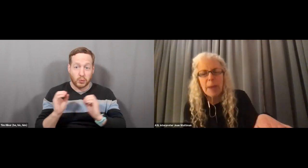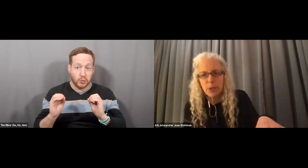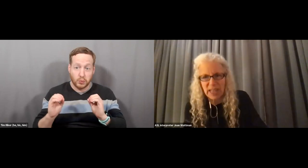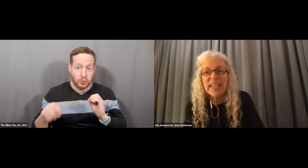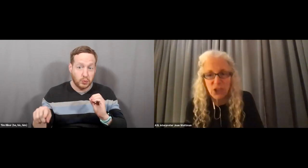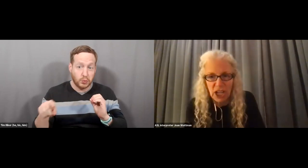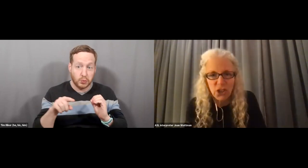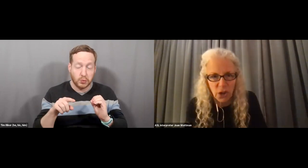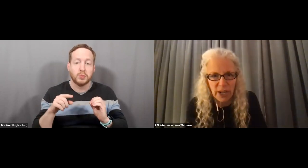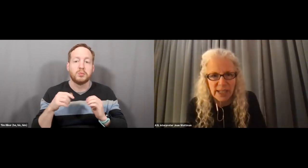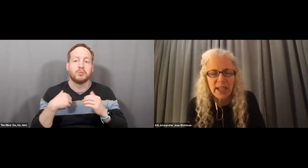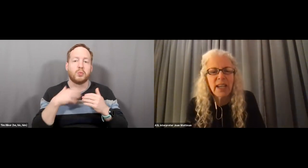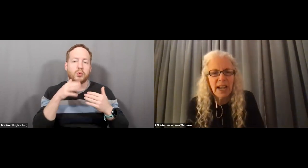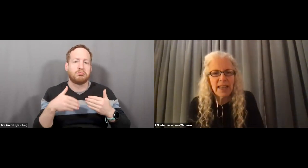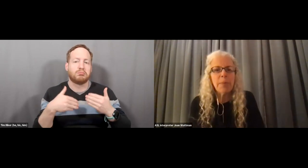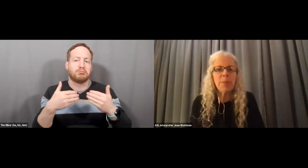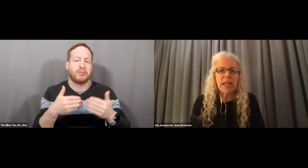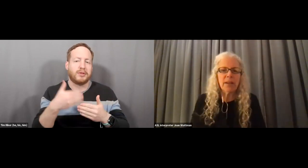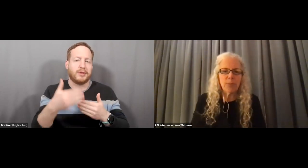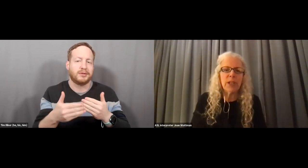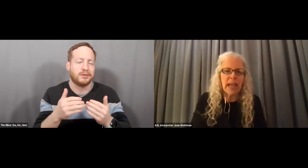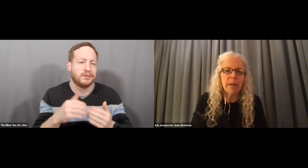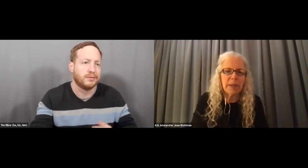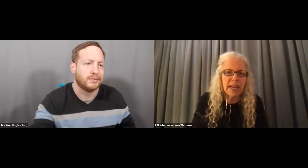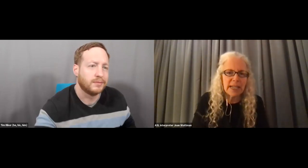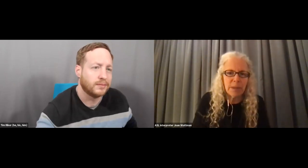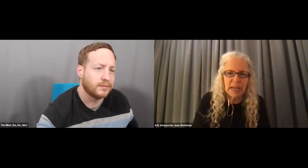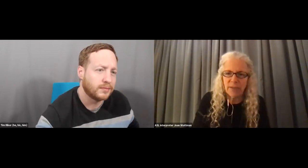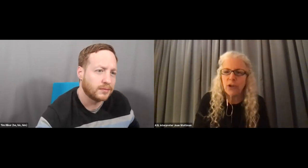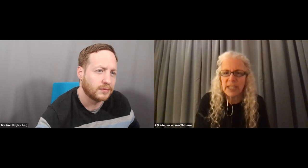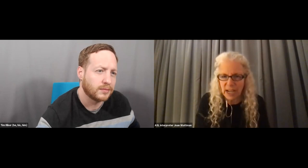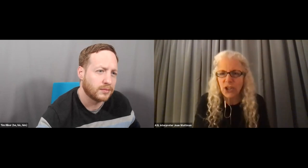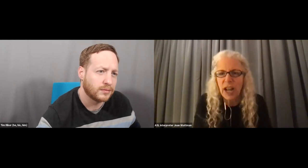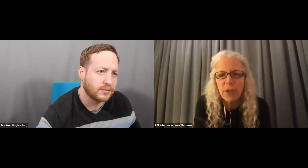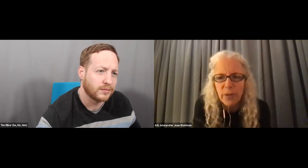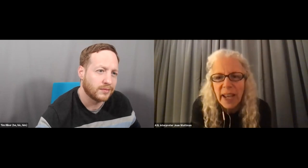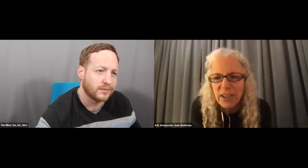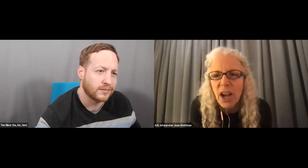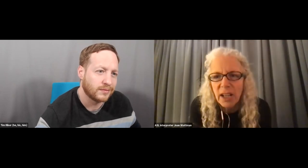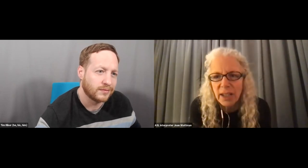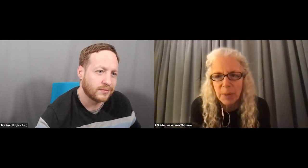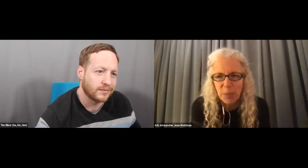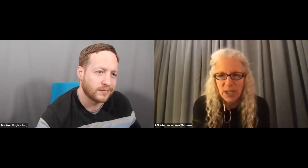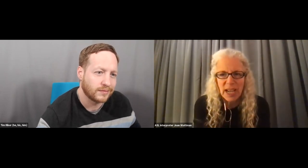papers that he just showed us. And then people can bring that up at the next meeting for discussion after you've had a little bit more time